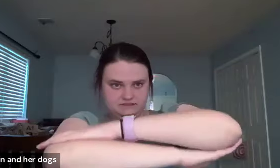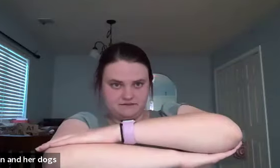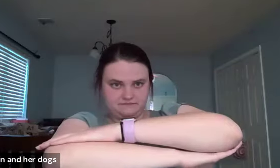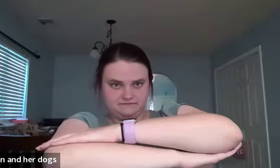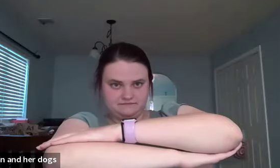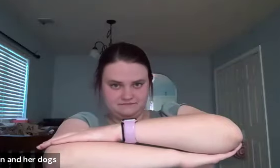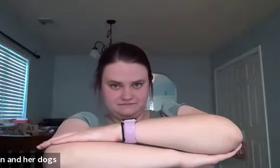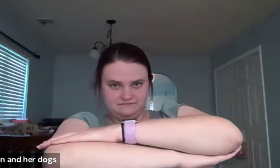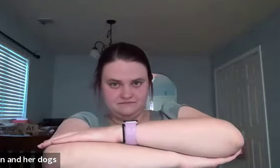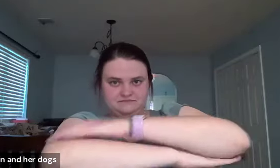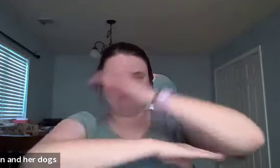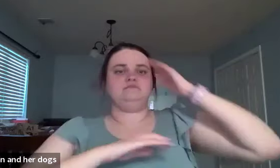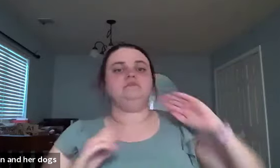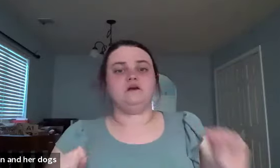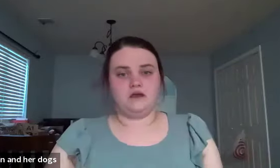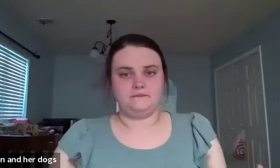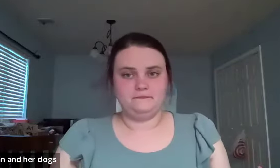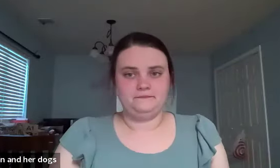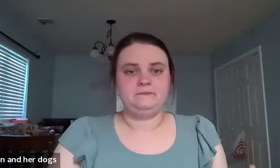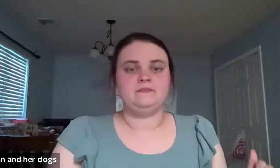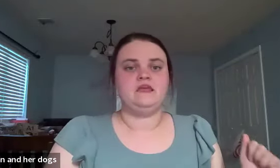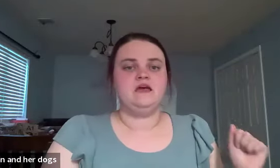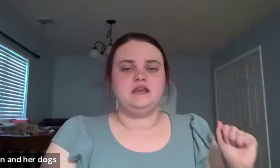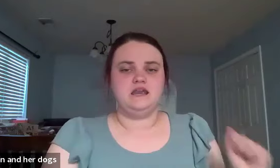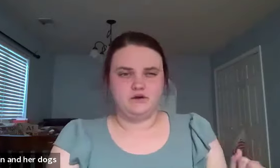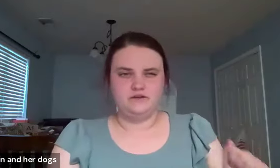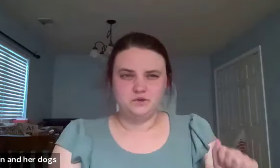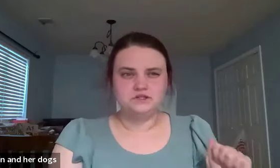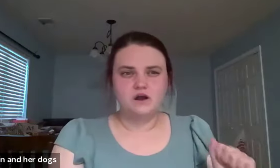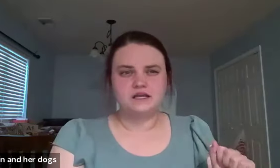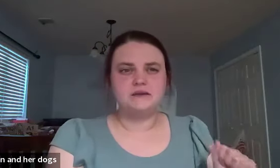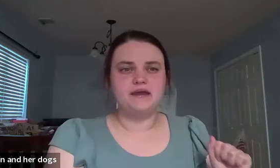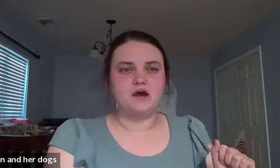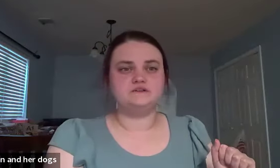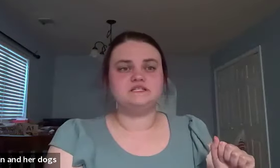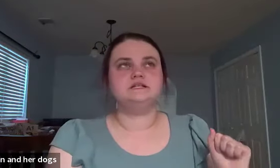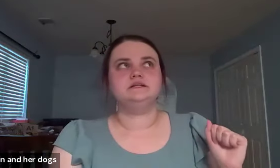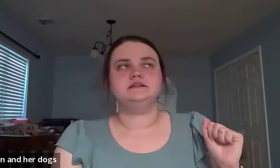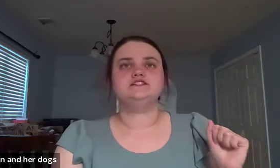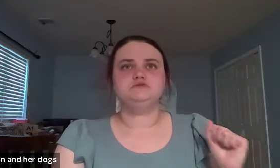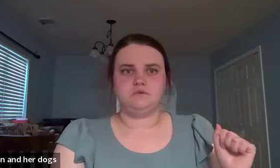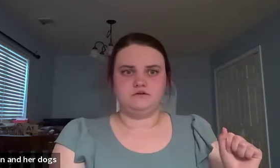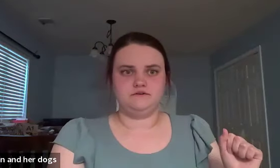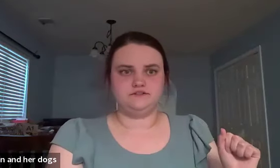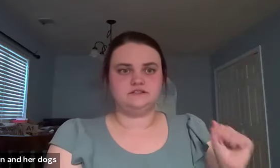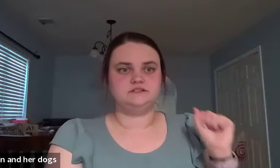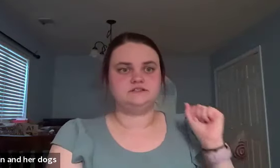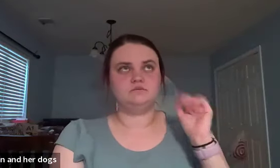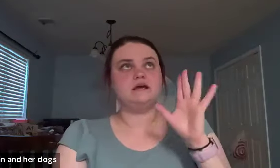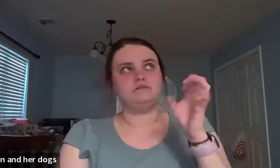All day. Okay. Now, if you were talking about, let's do tomorrow first.